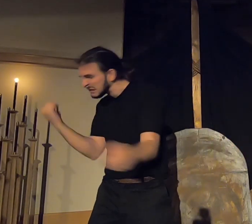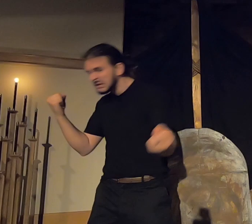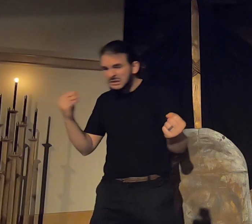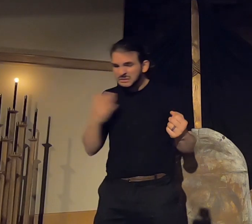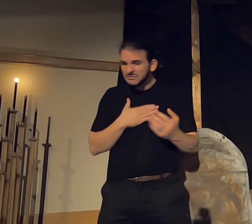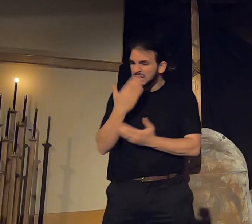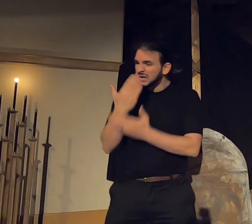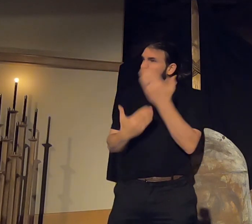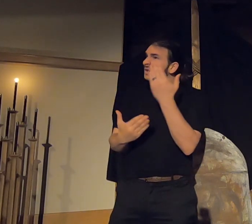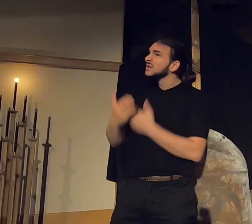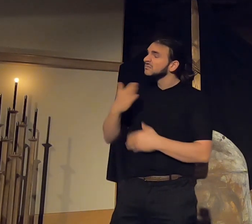feet.